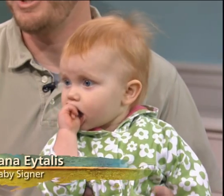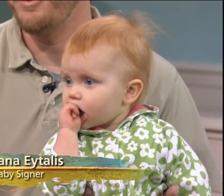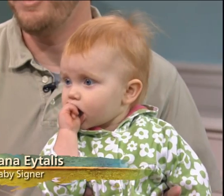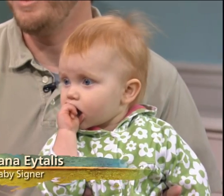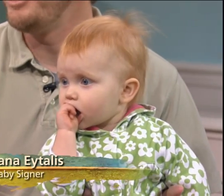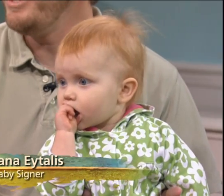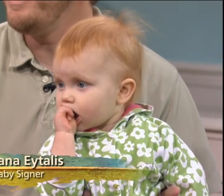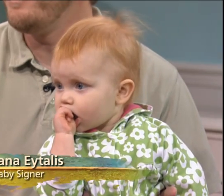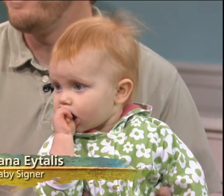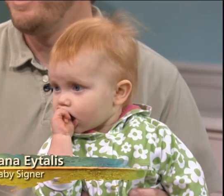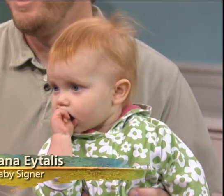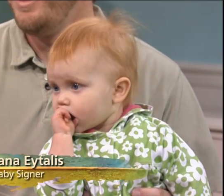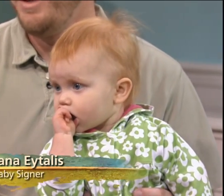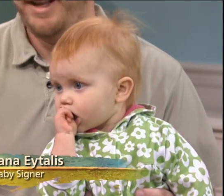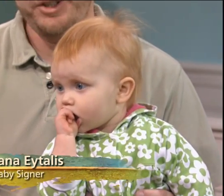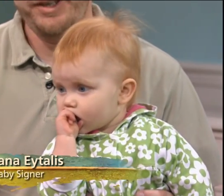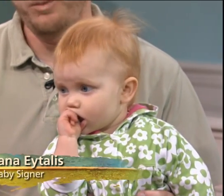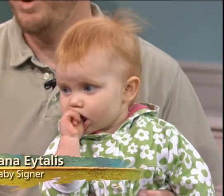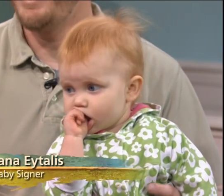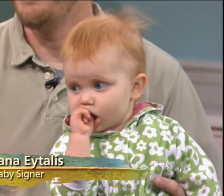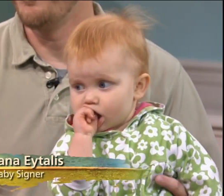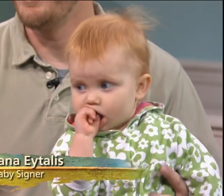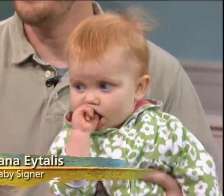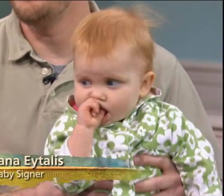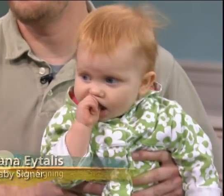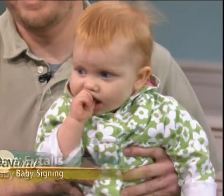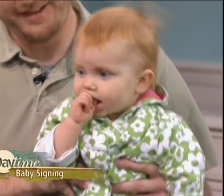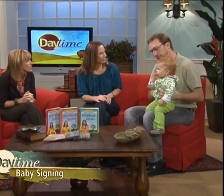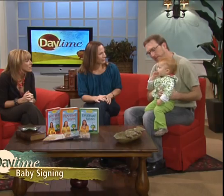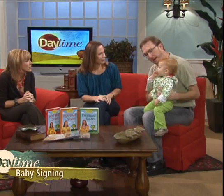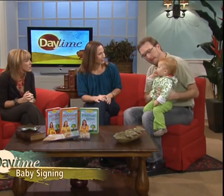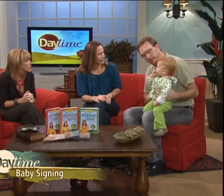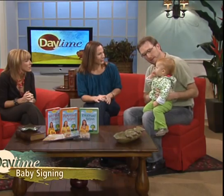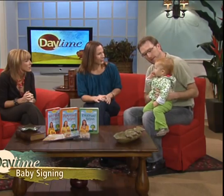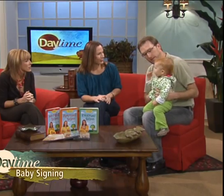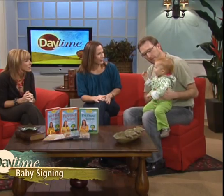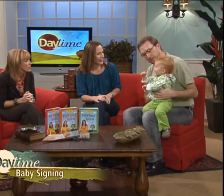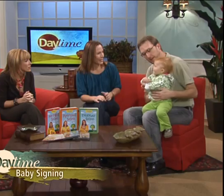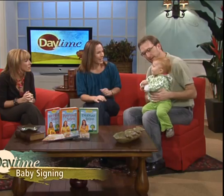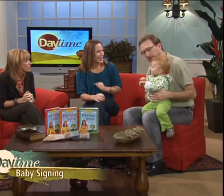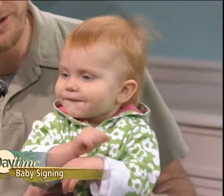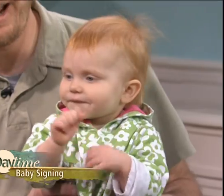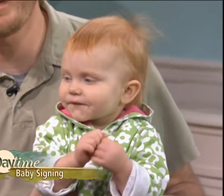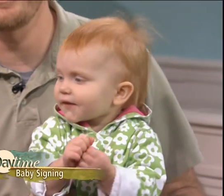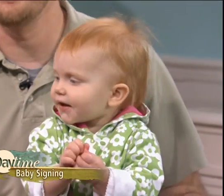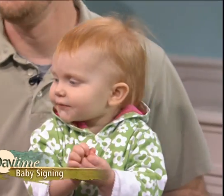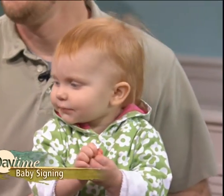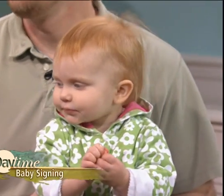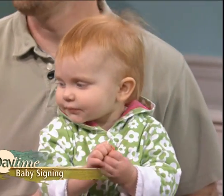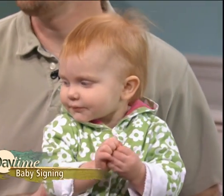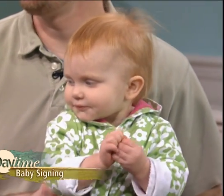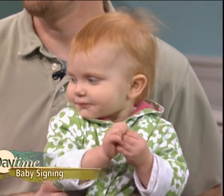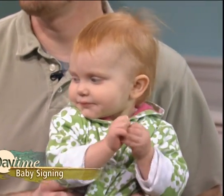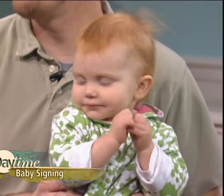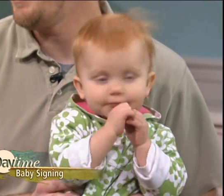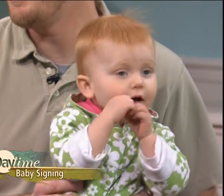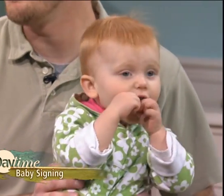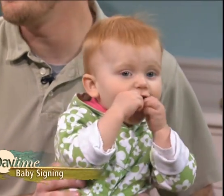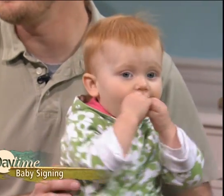she was eating cheese, and she didn't want it anymore, and she said, can you say cracker? Show me cracker. Cracker. Cracker, So, she told us cracker, because